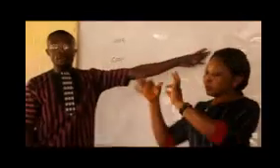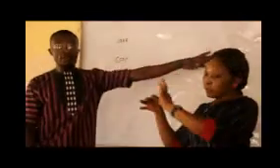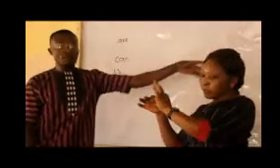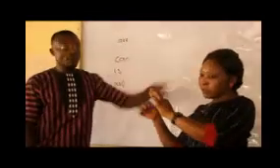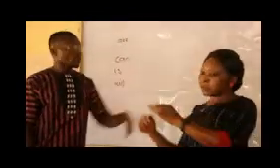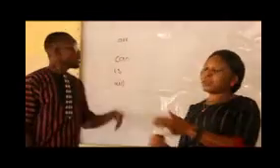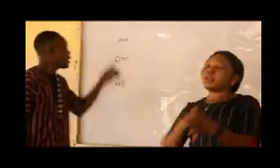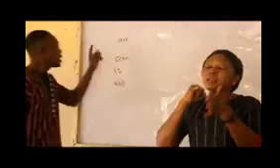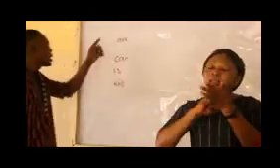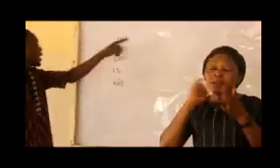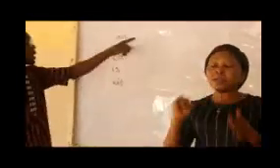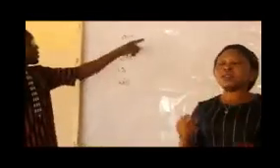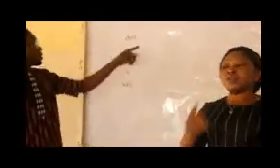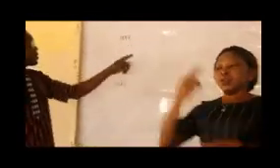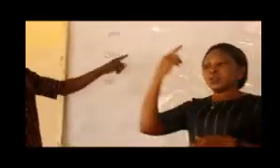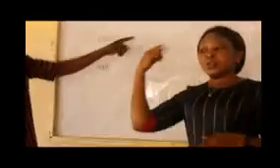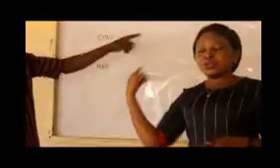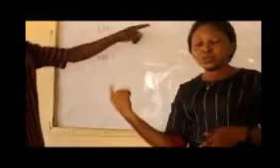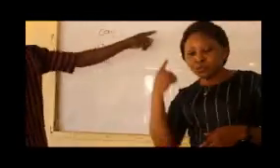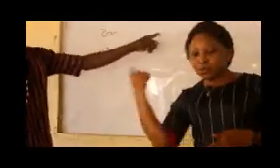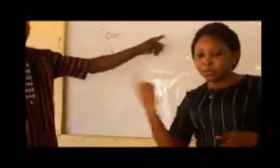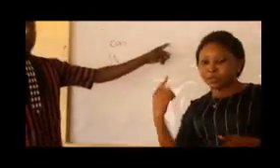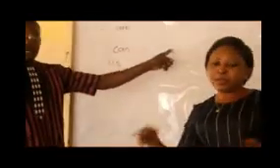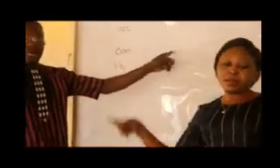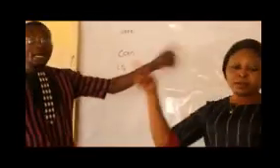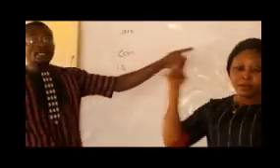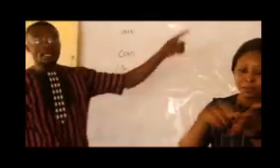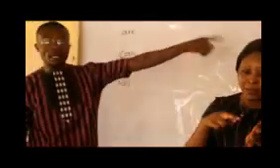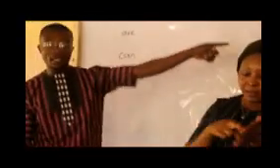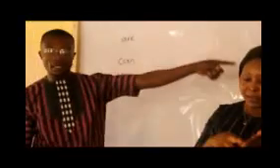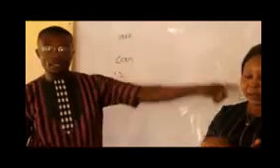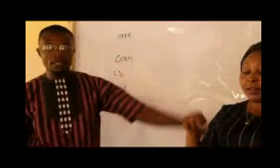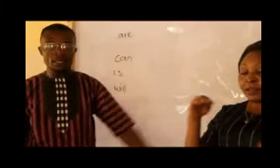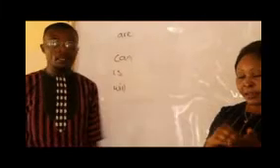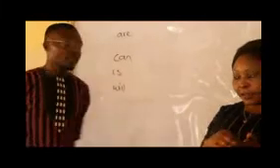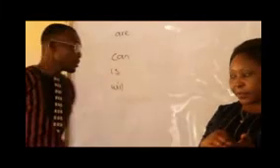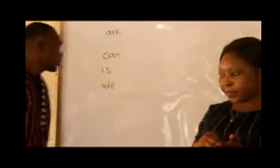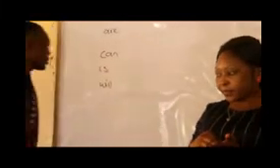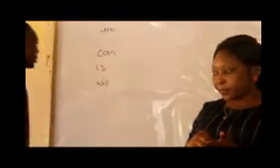tag. He can do it. Can't he?